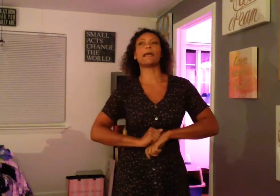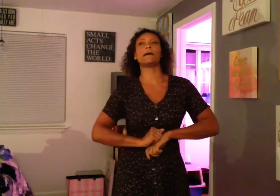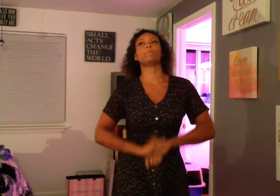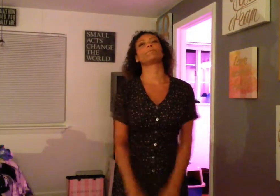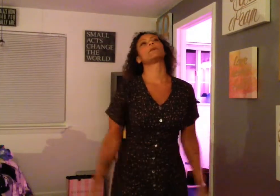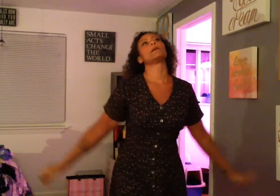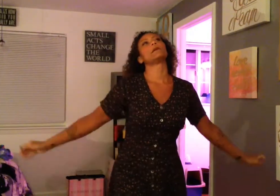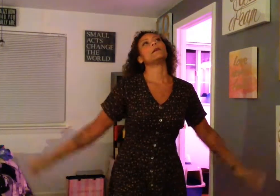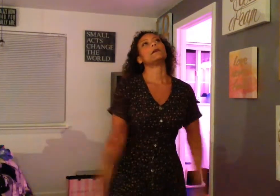can,